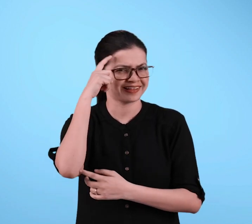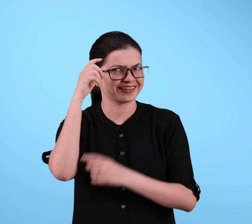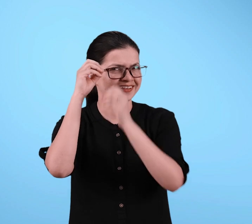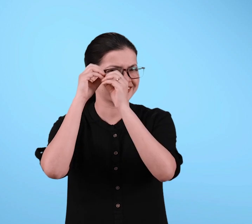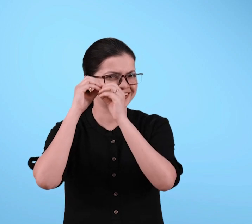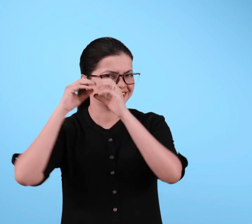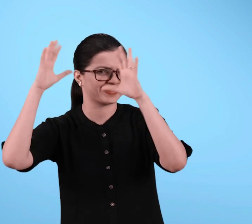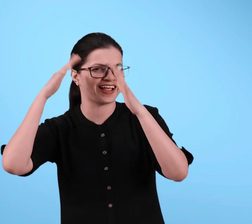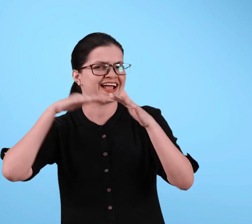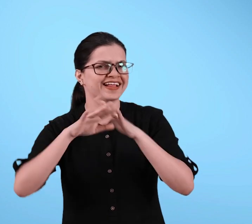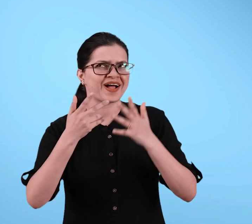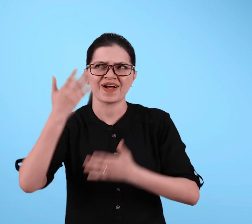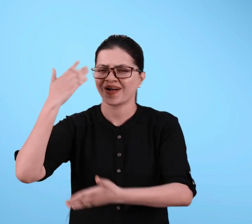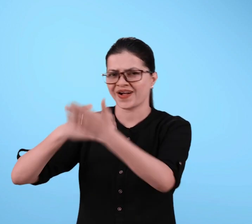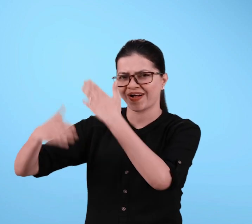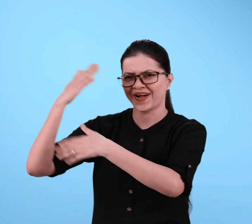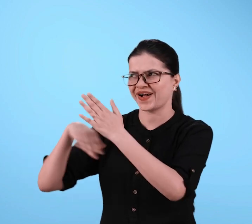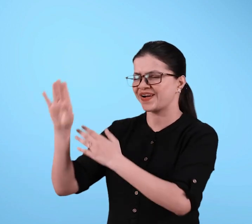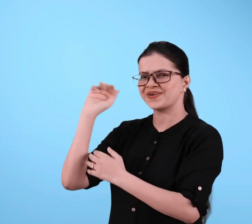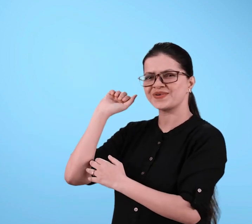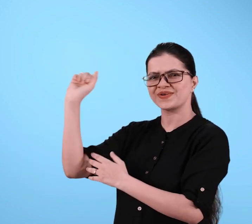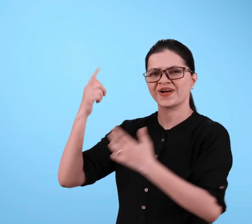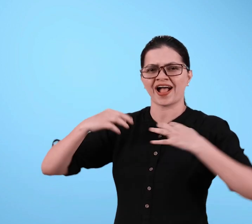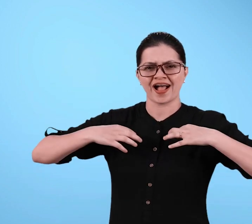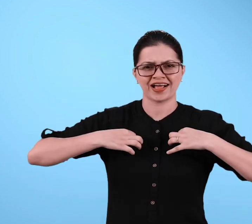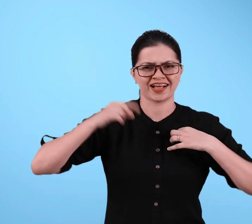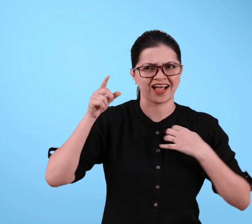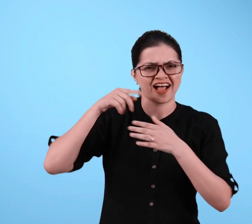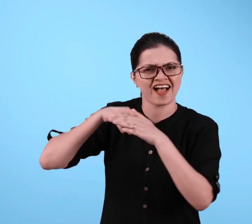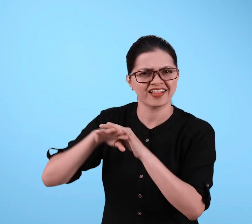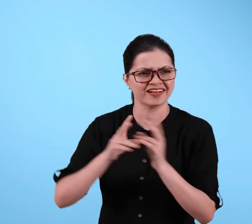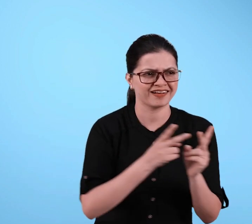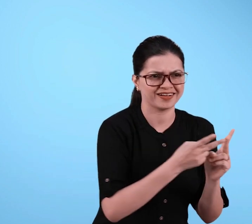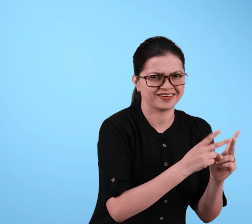wondered what materials people used in ancient times for clothes?